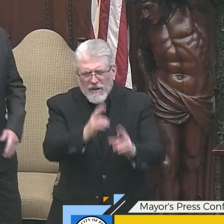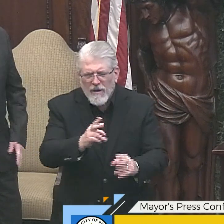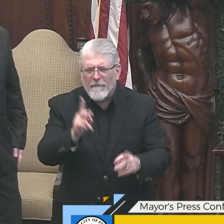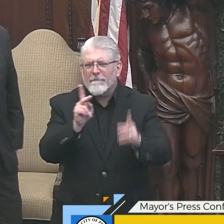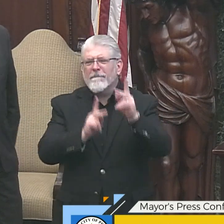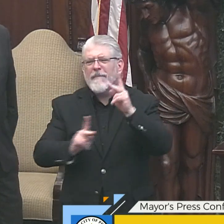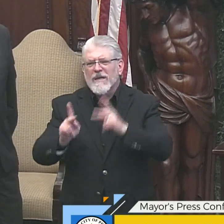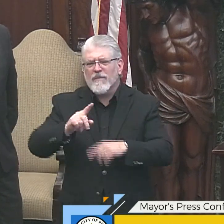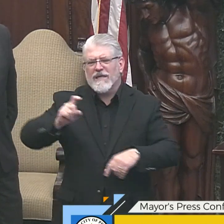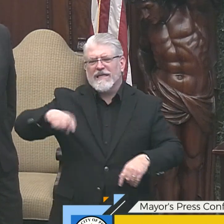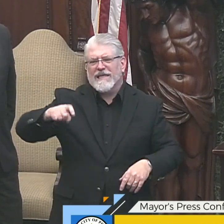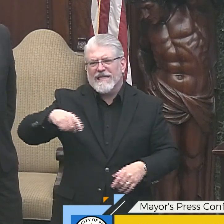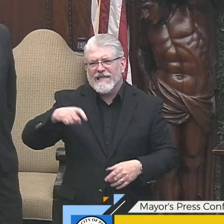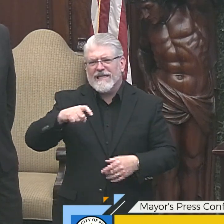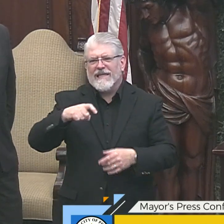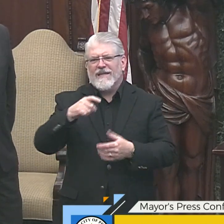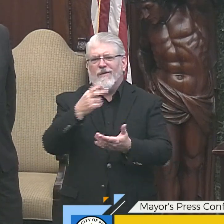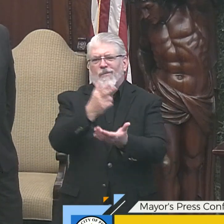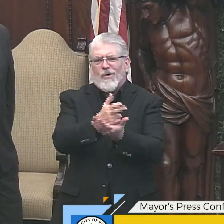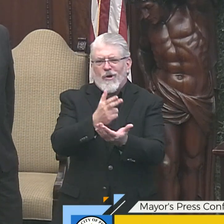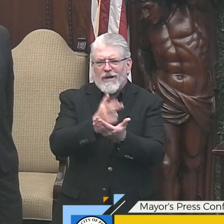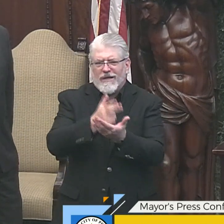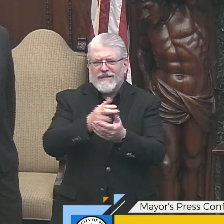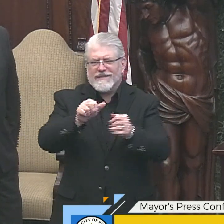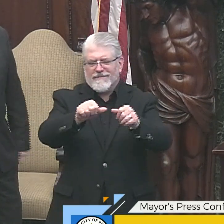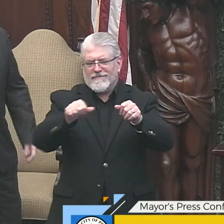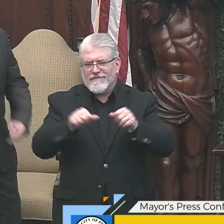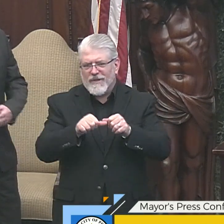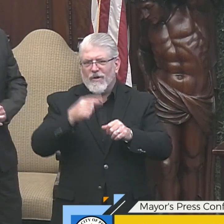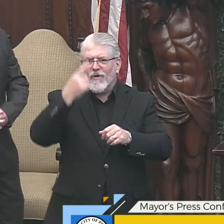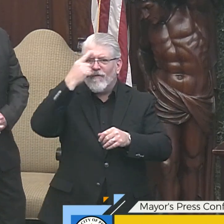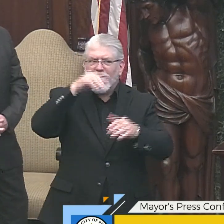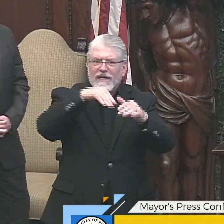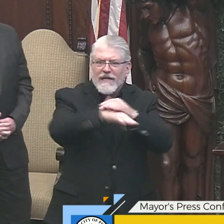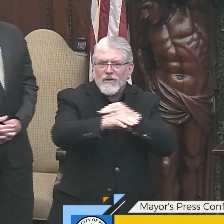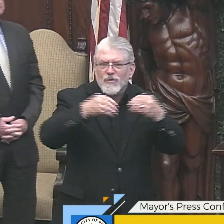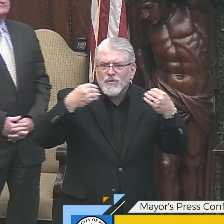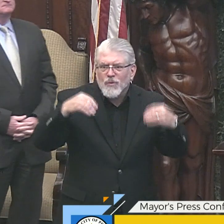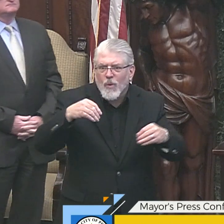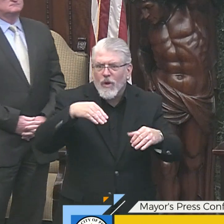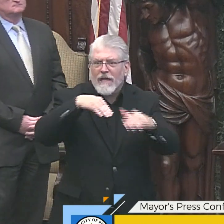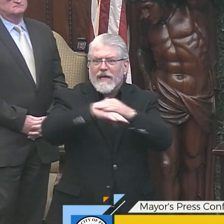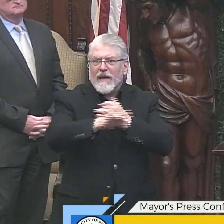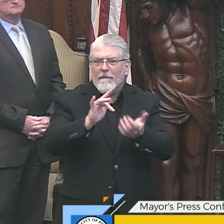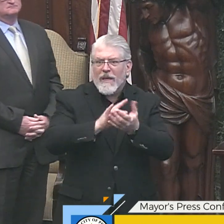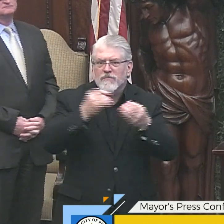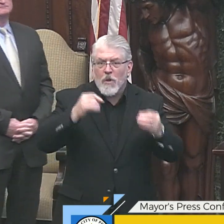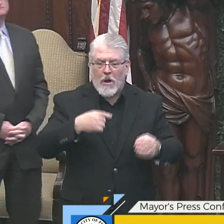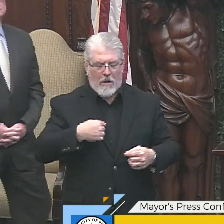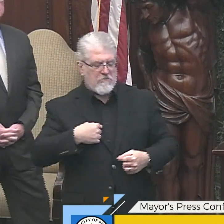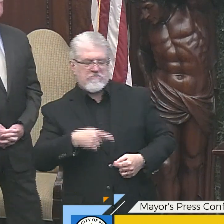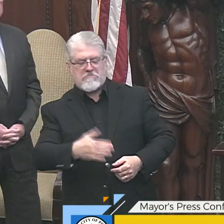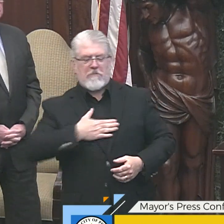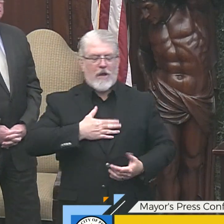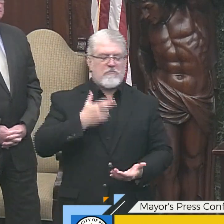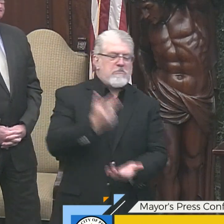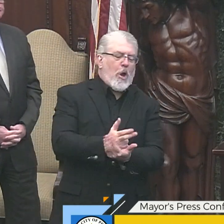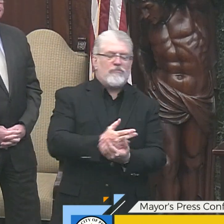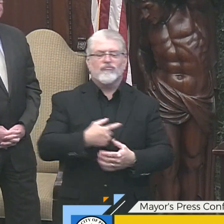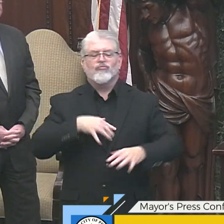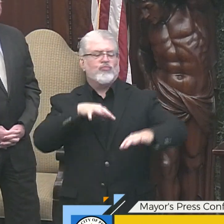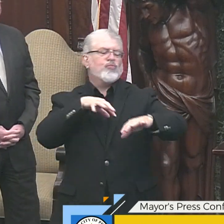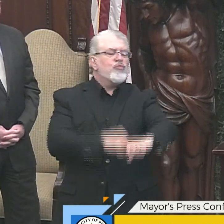access those spots. Don't think of it as I now own this spot and I'm not moving. That's not going to be helpful